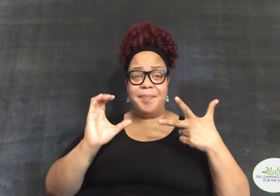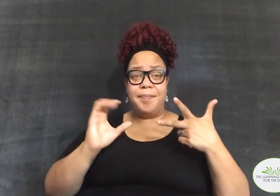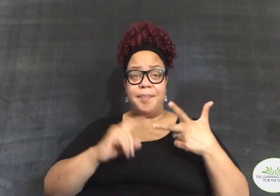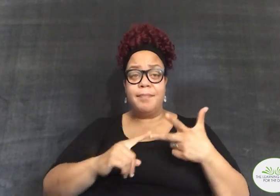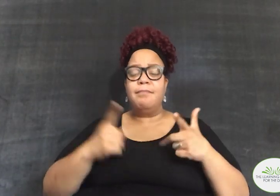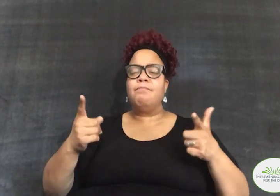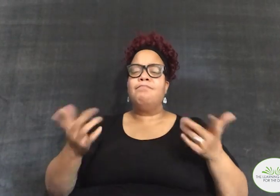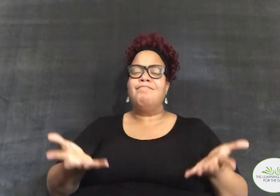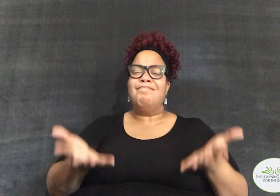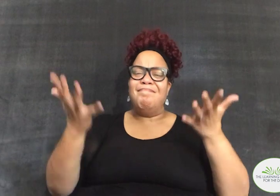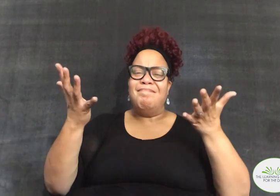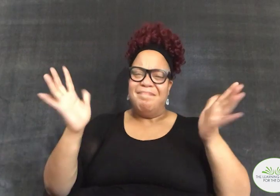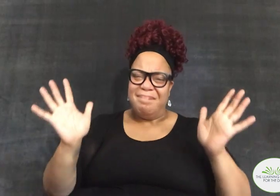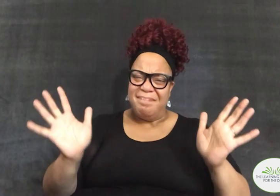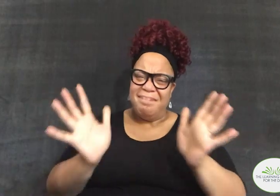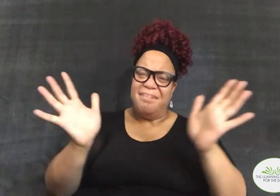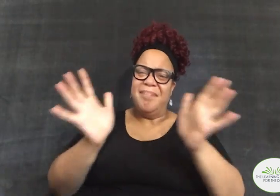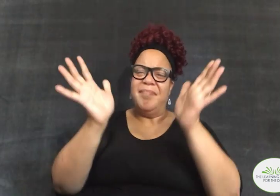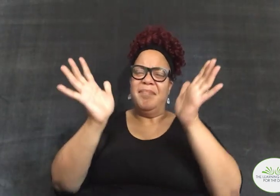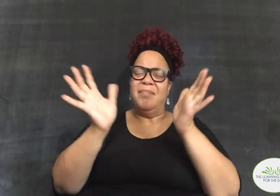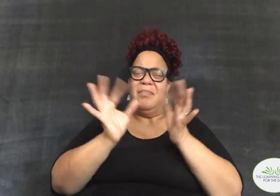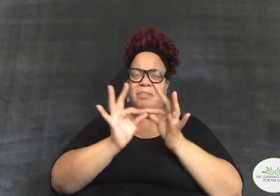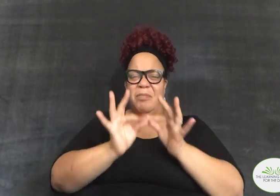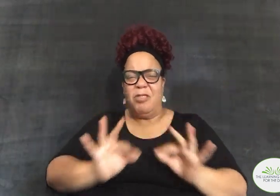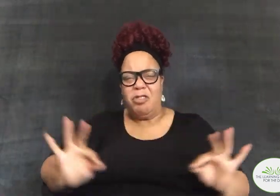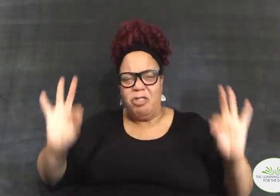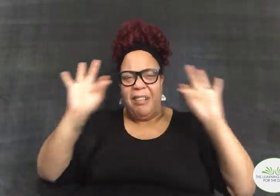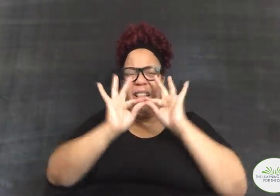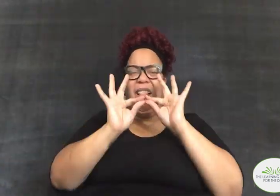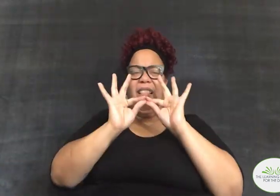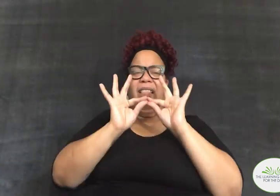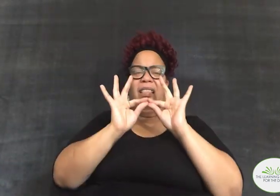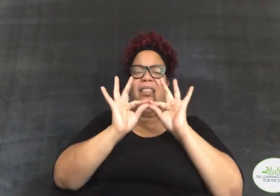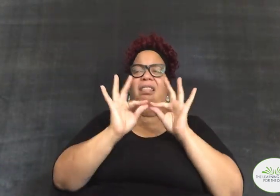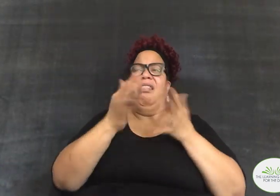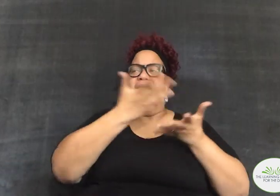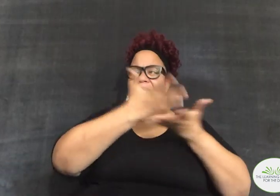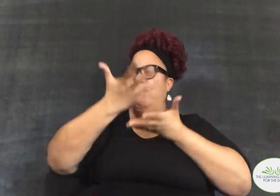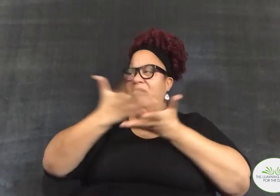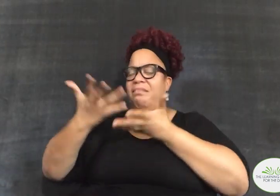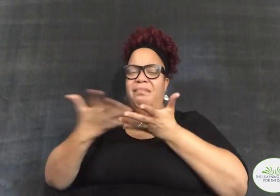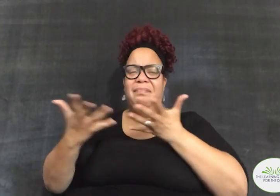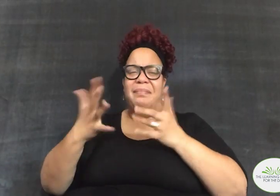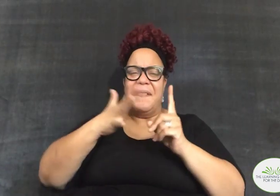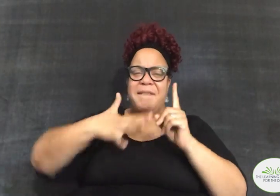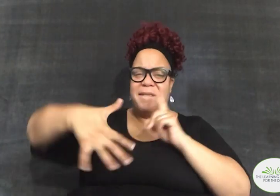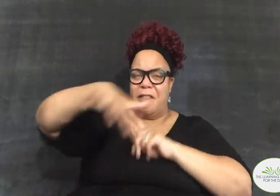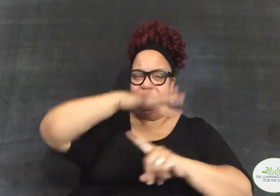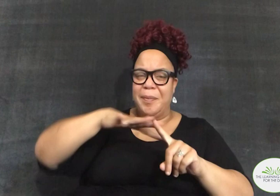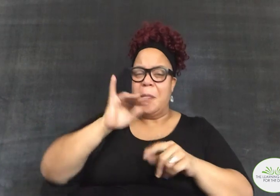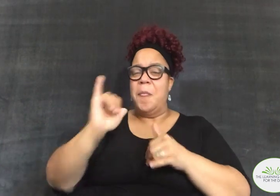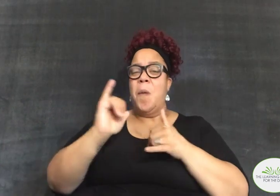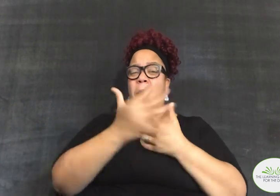Identify and develop a framework or model of change to align with TLC's mission and core values.